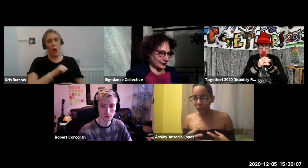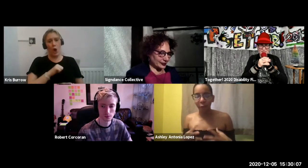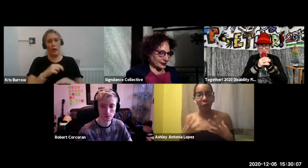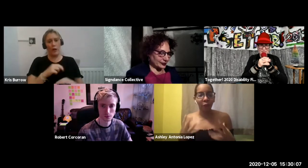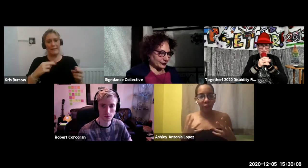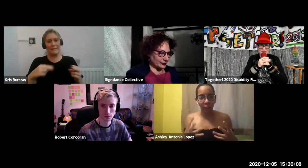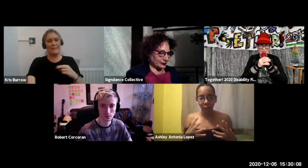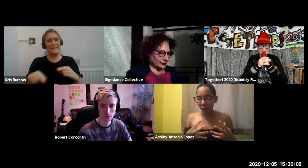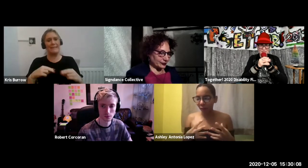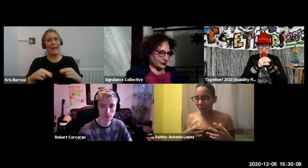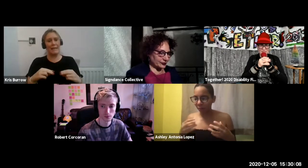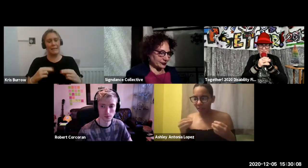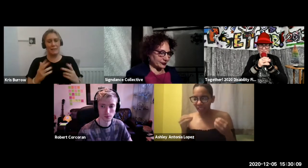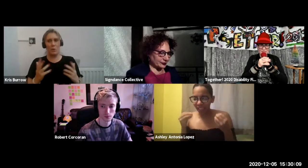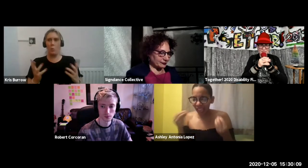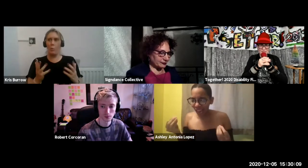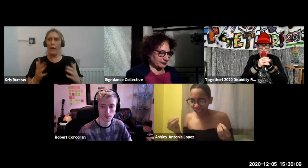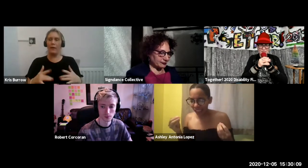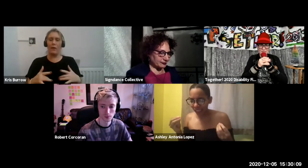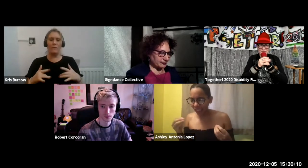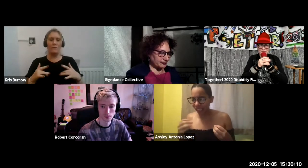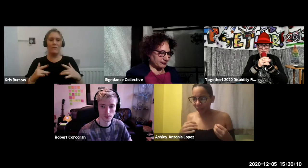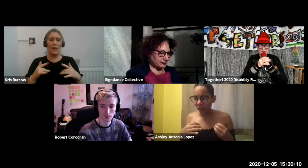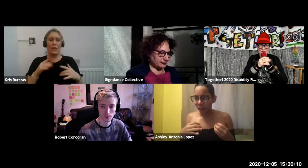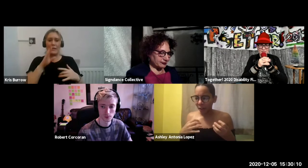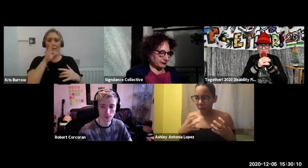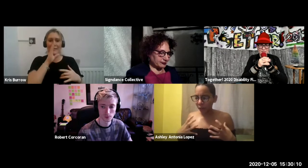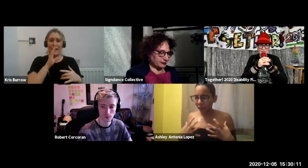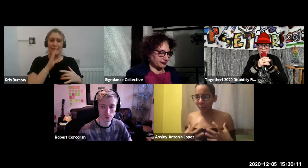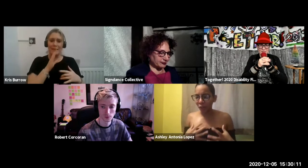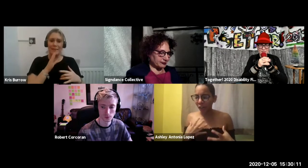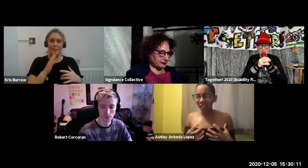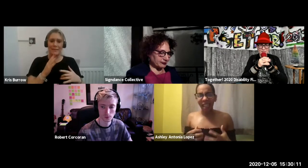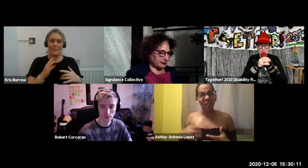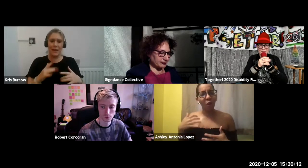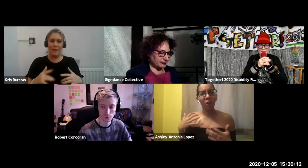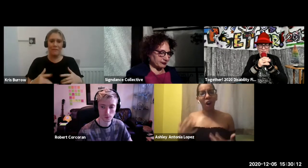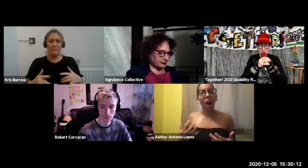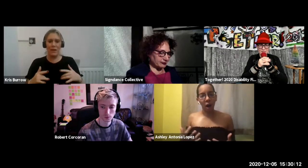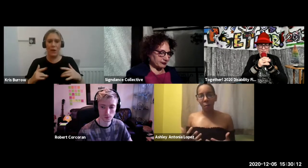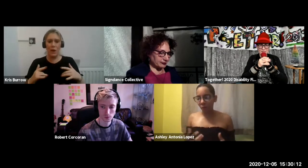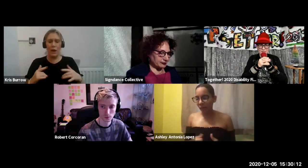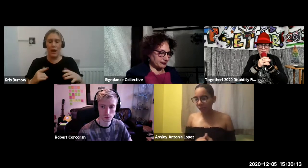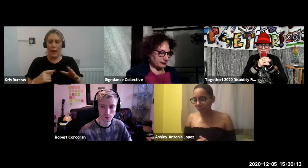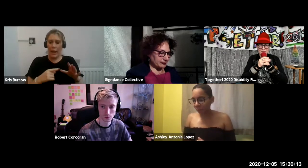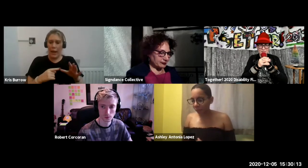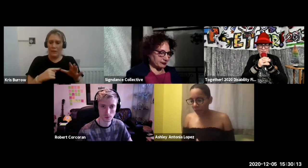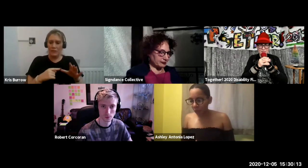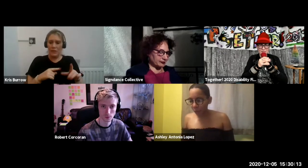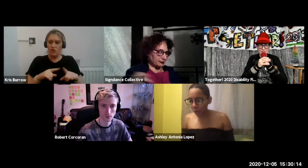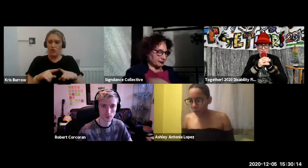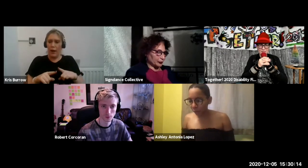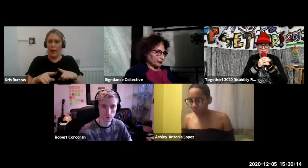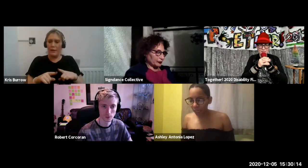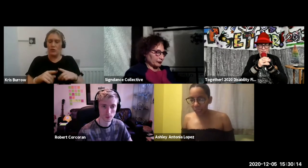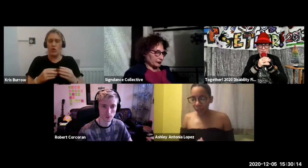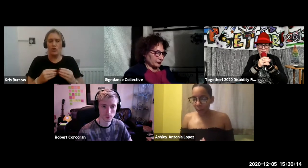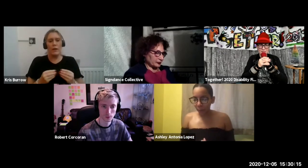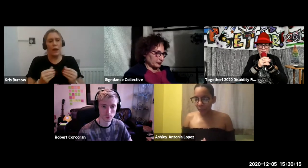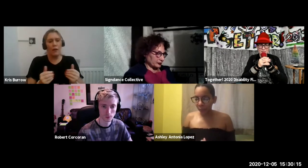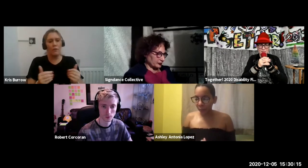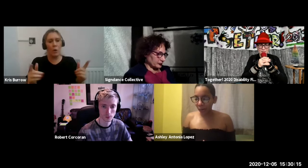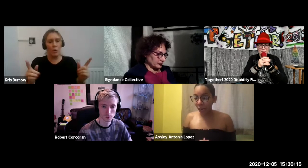in which you can feel the sadness and feel that I'm trying to get over a heartbreak. The movement